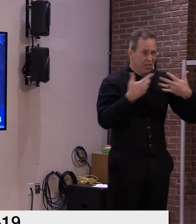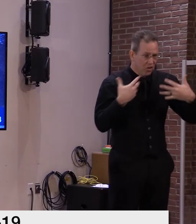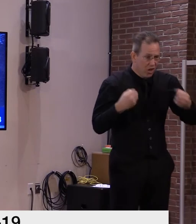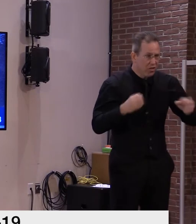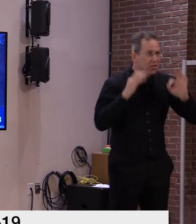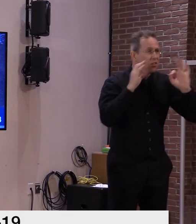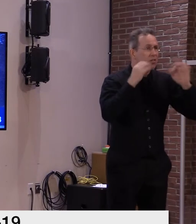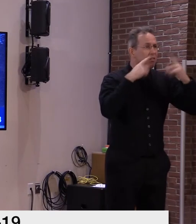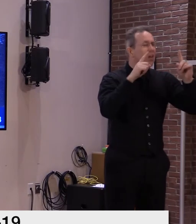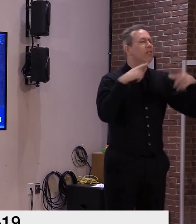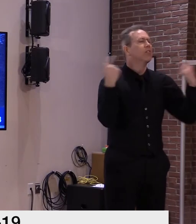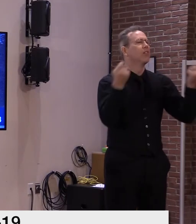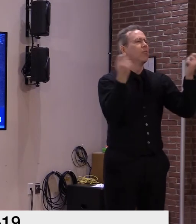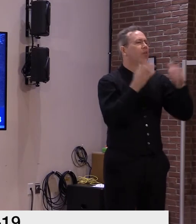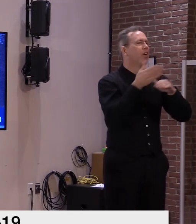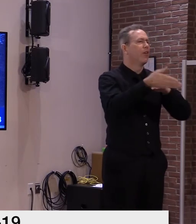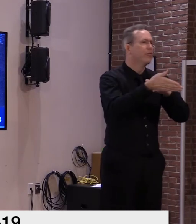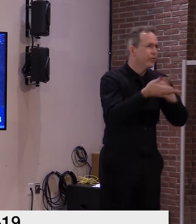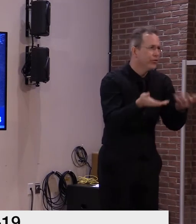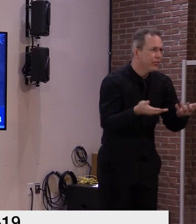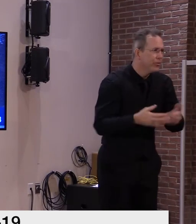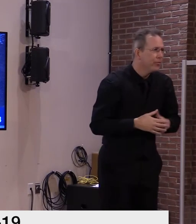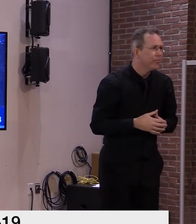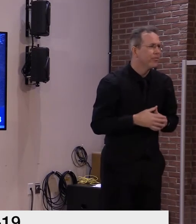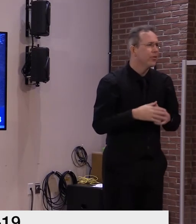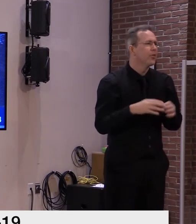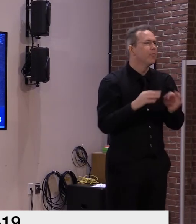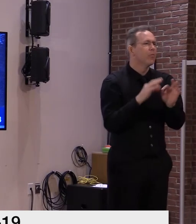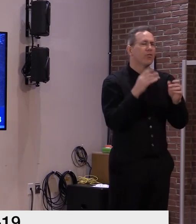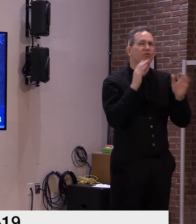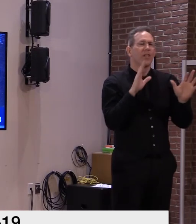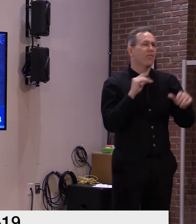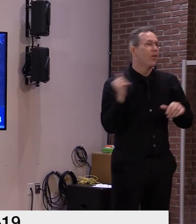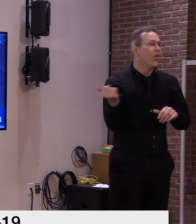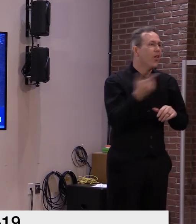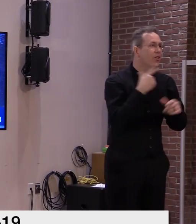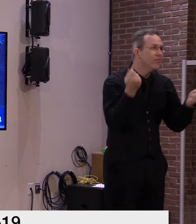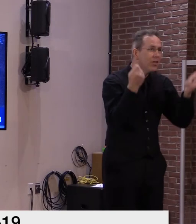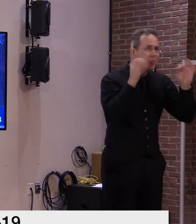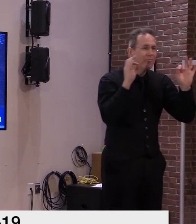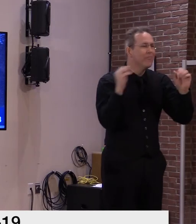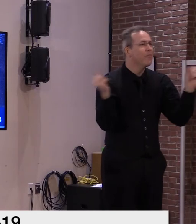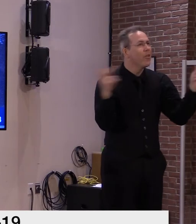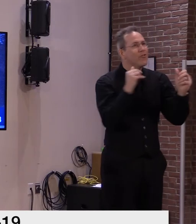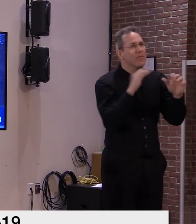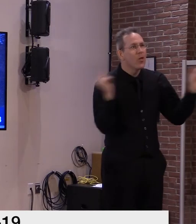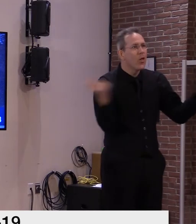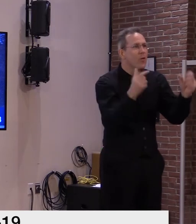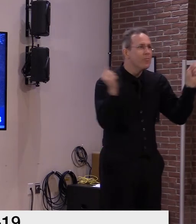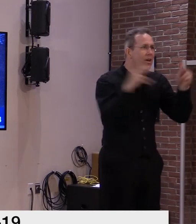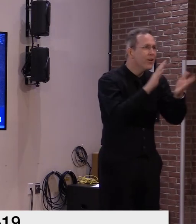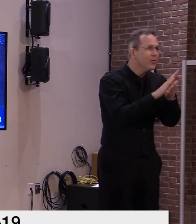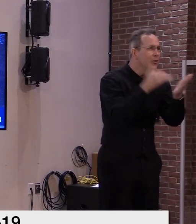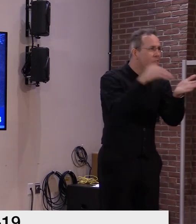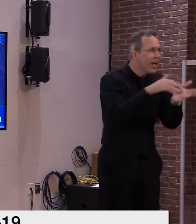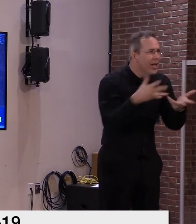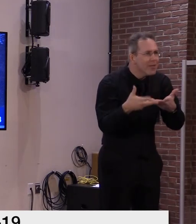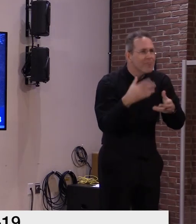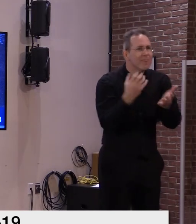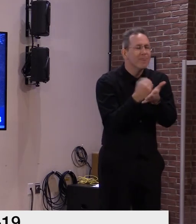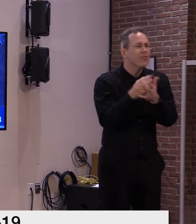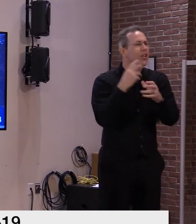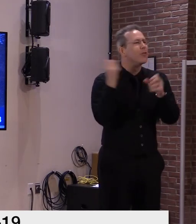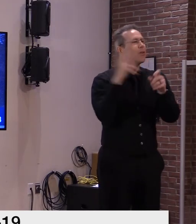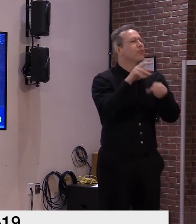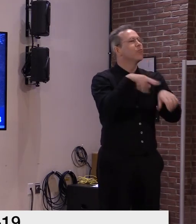it's been a tough year for everyone, and it'll be great to see everyone back at school and those normal routines such as proms. I had an email the other day from a parent